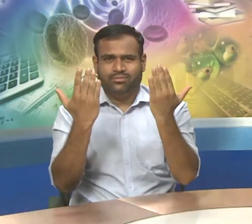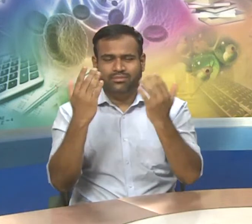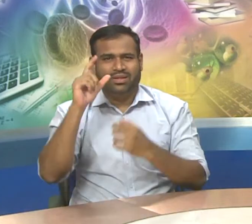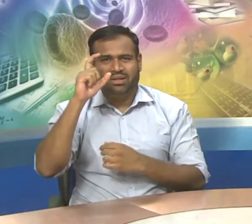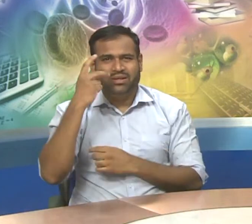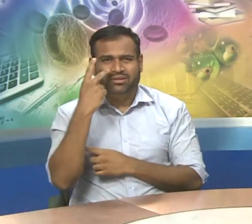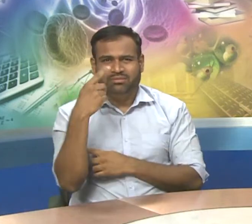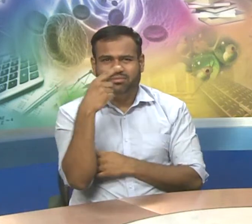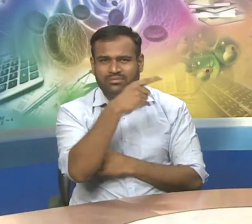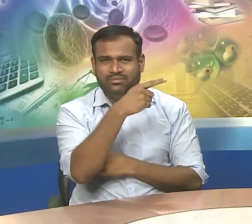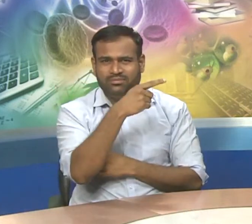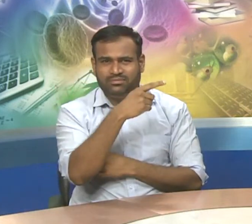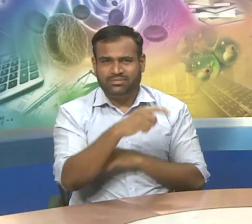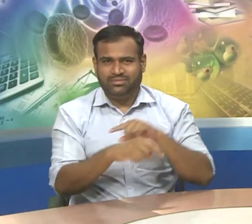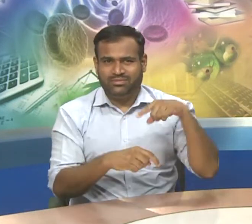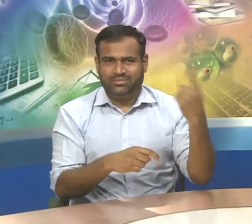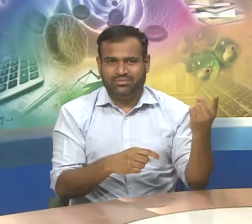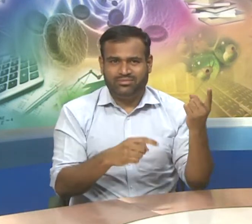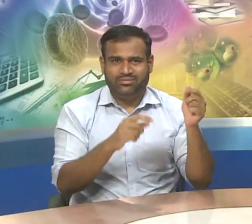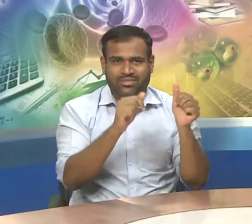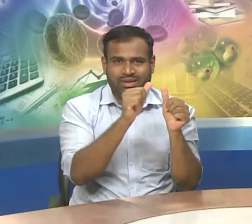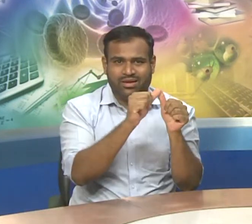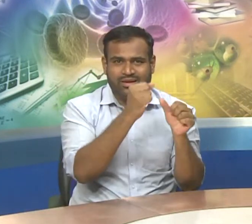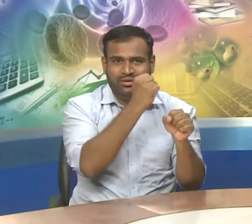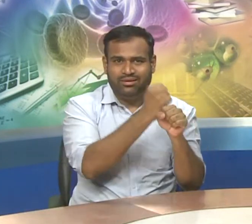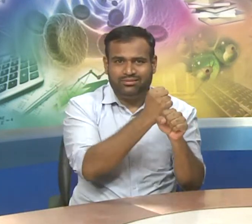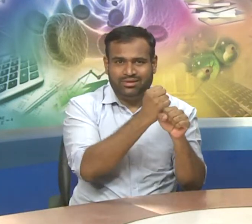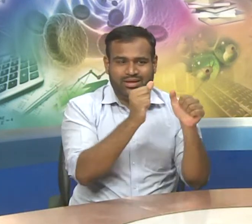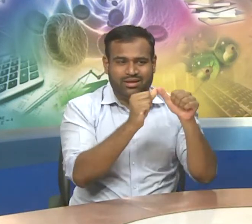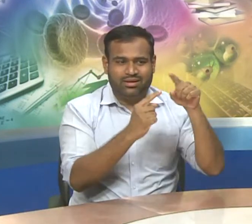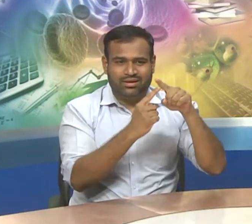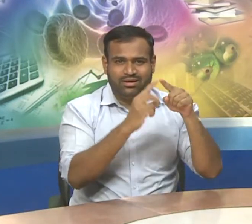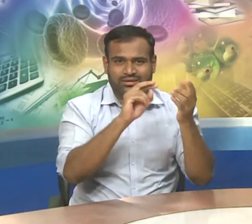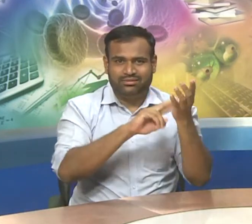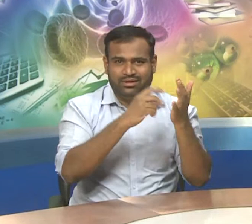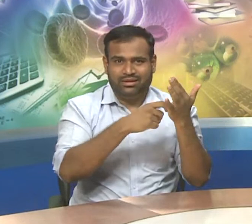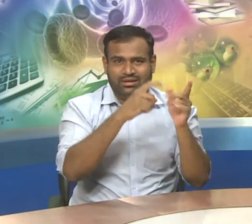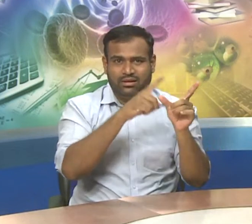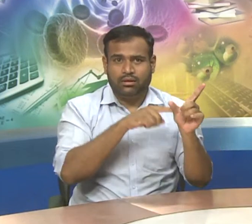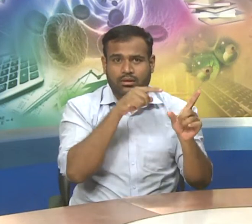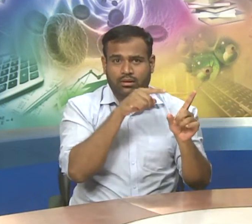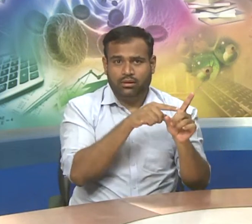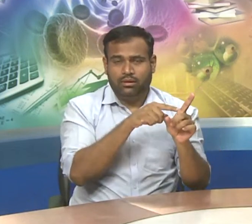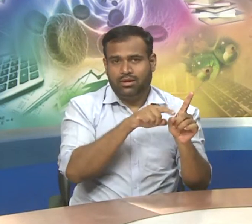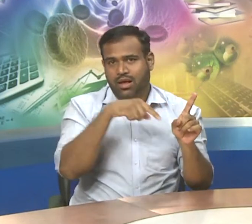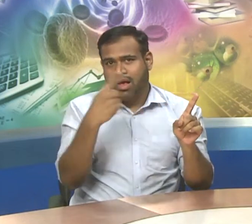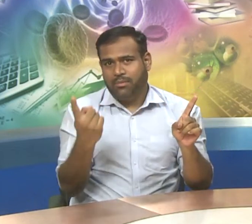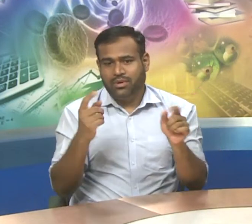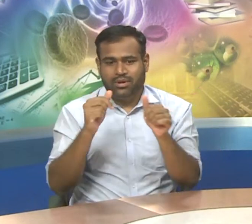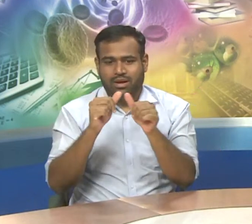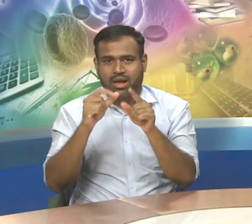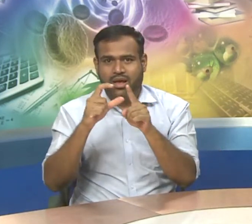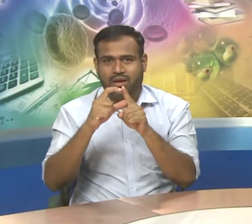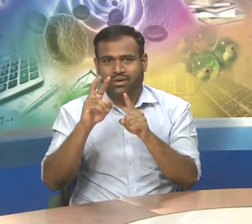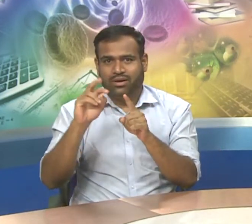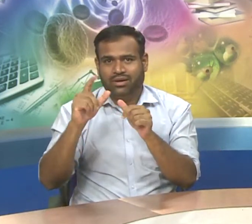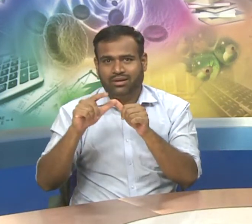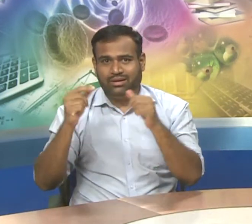Here you can see two words, Attorney General, and the other word is Advocate